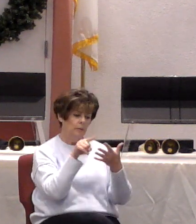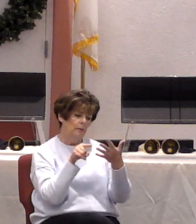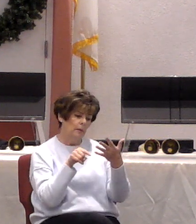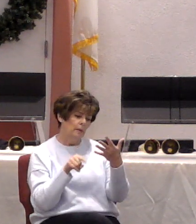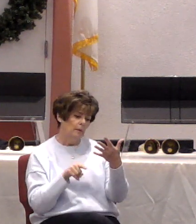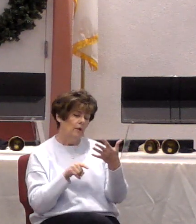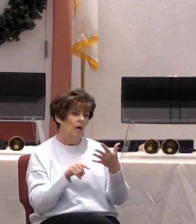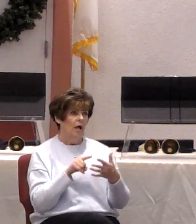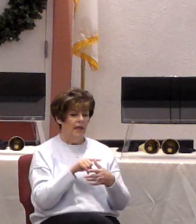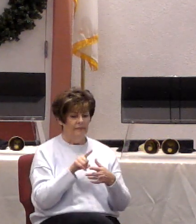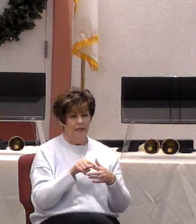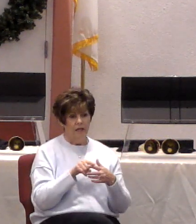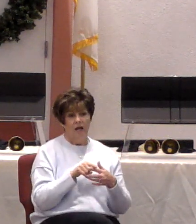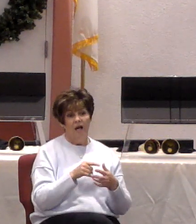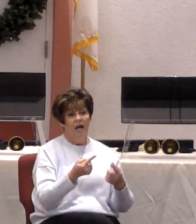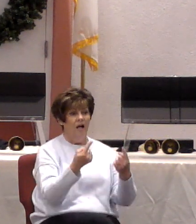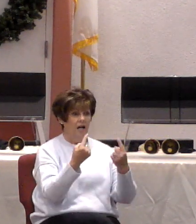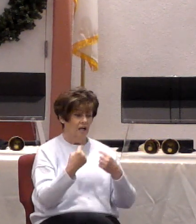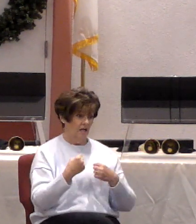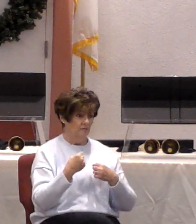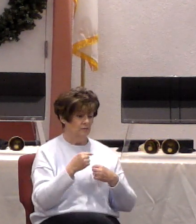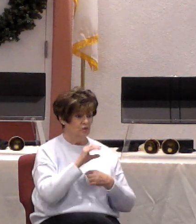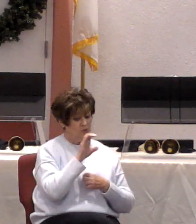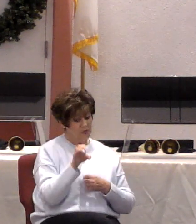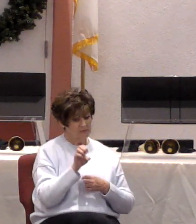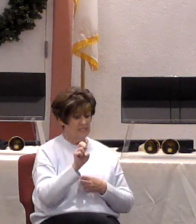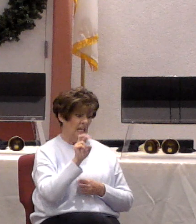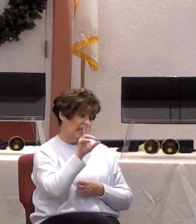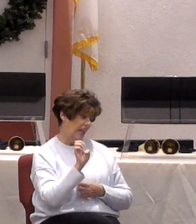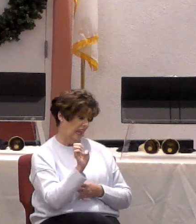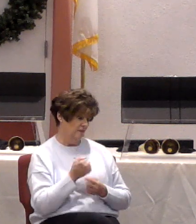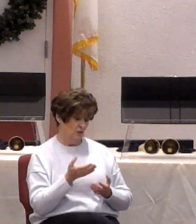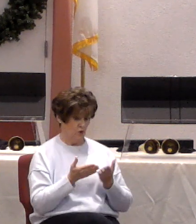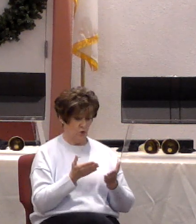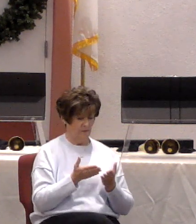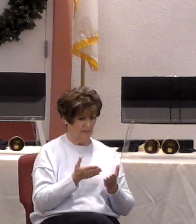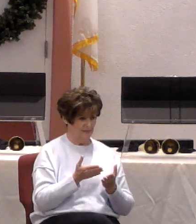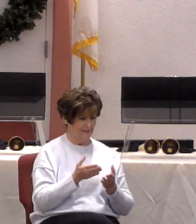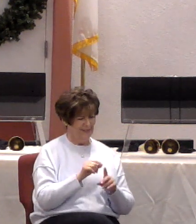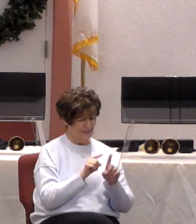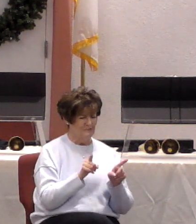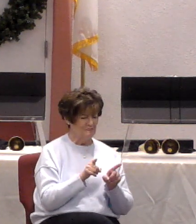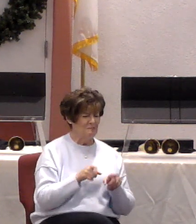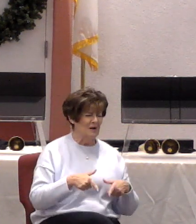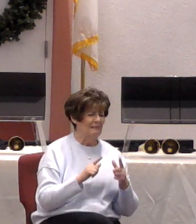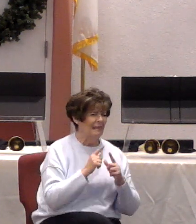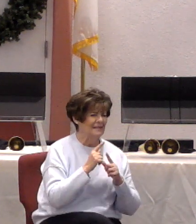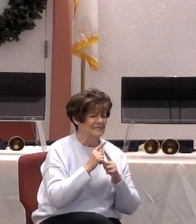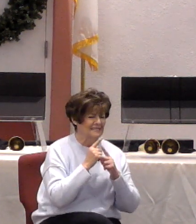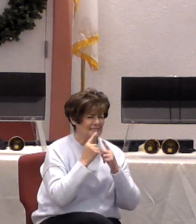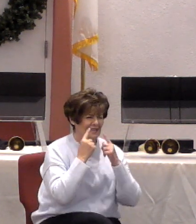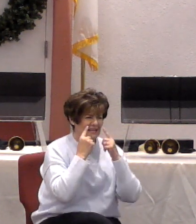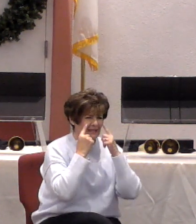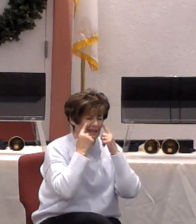service. I'm going to encourage you tonight, if you can refresh your eyes, open your ears, and for the moment